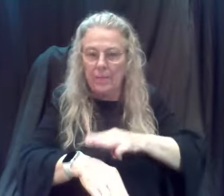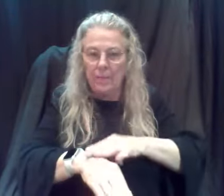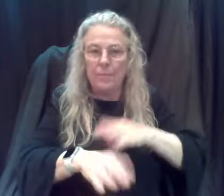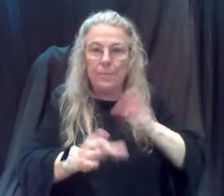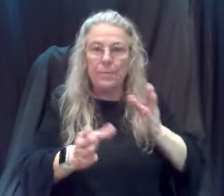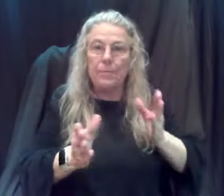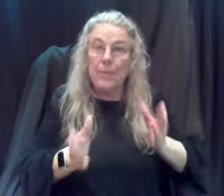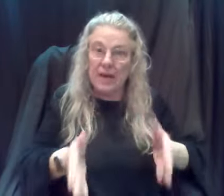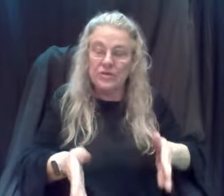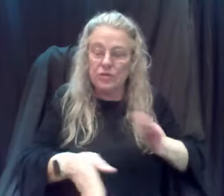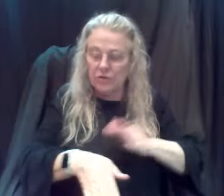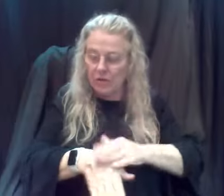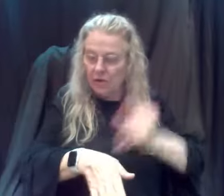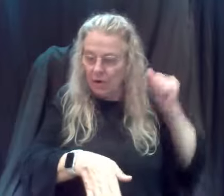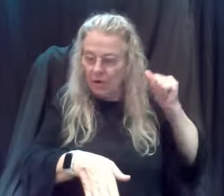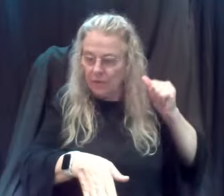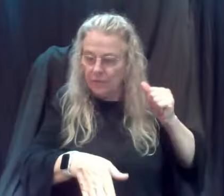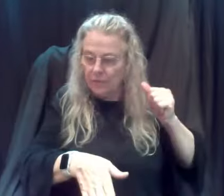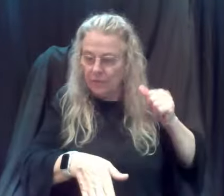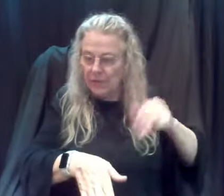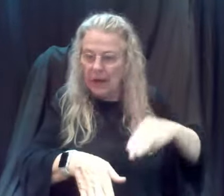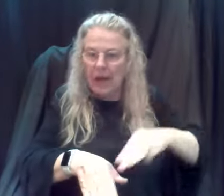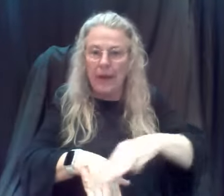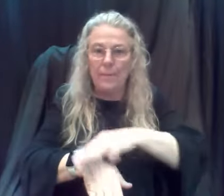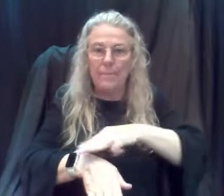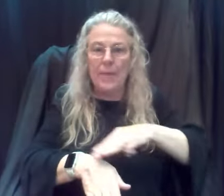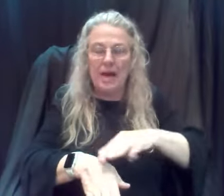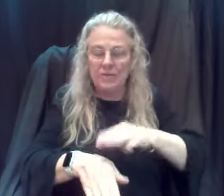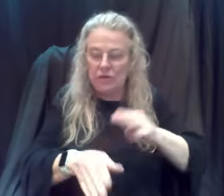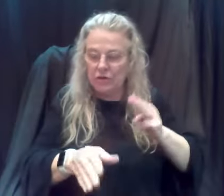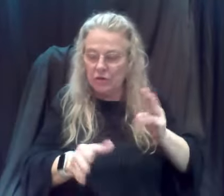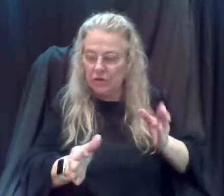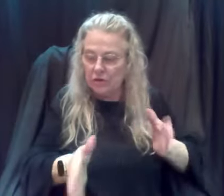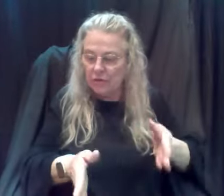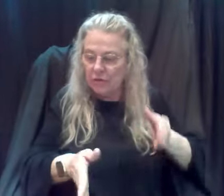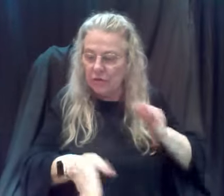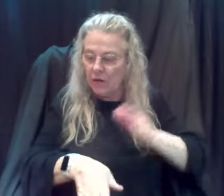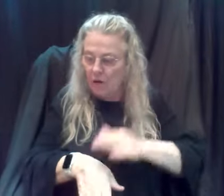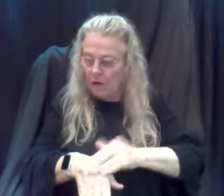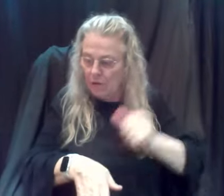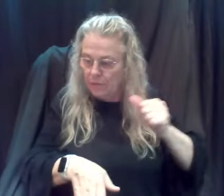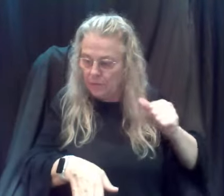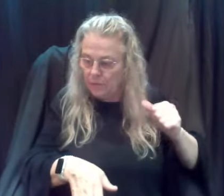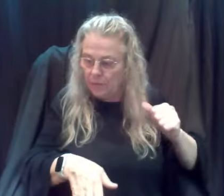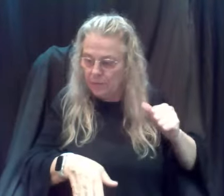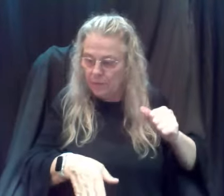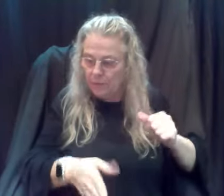Master's call. Master's call. Master's